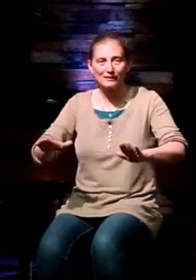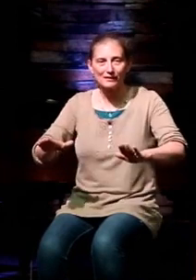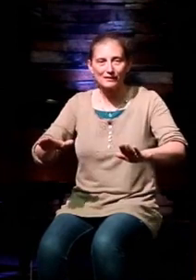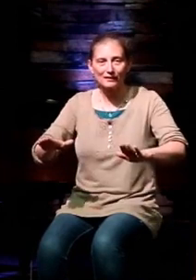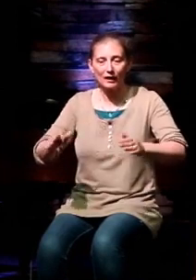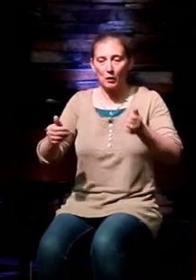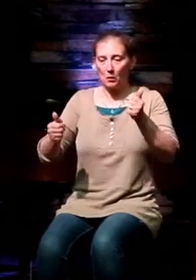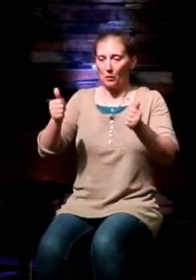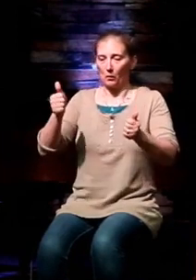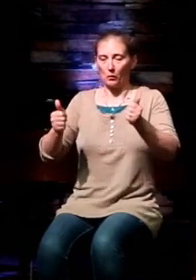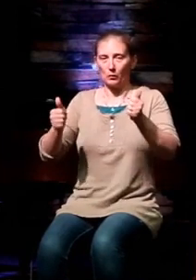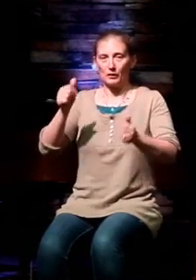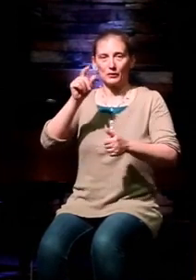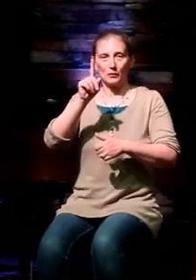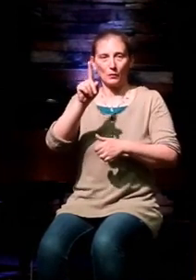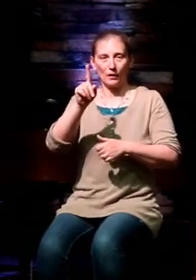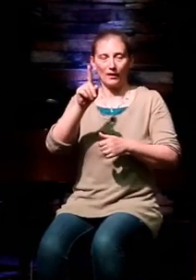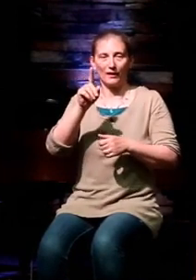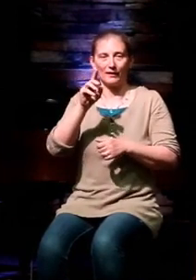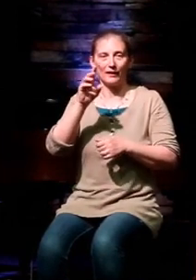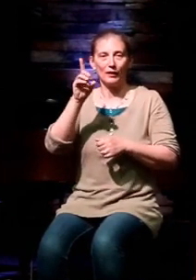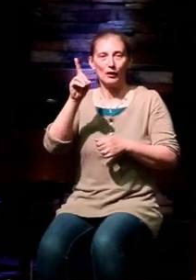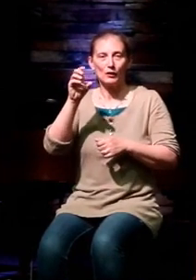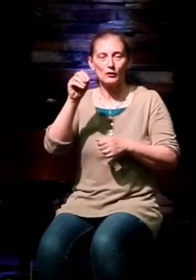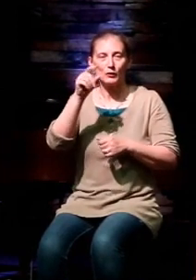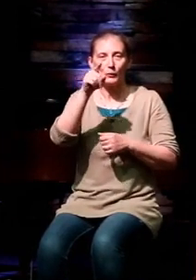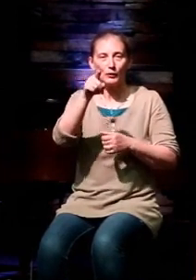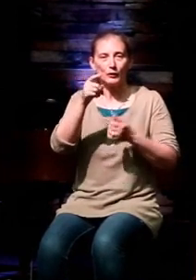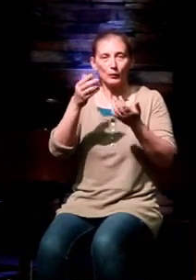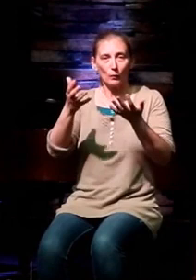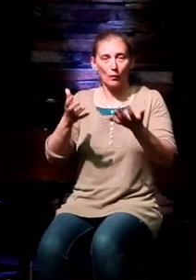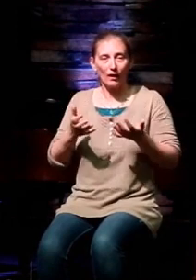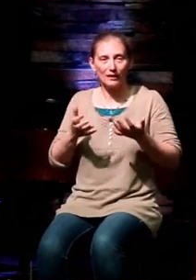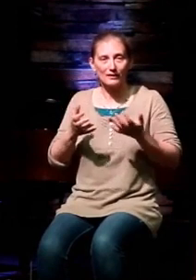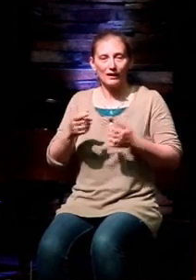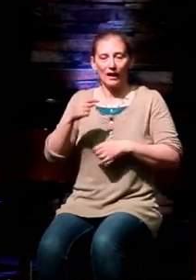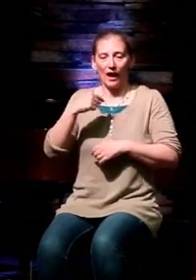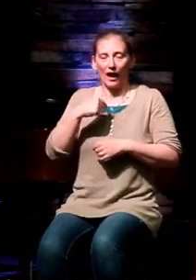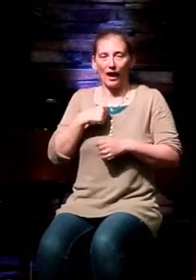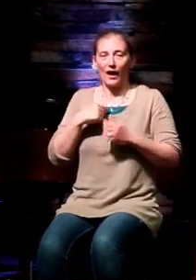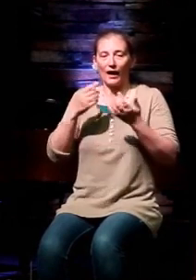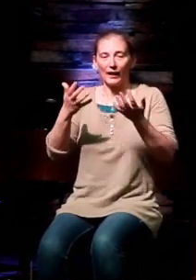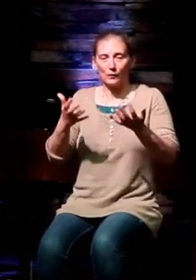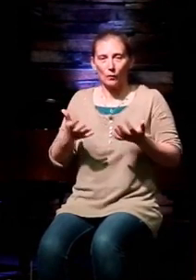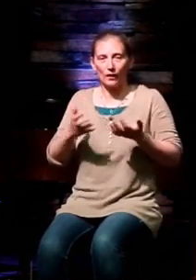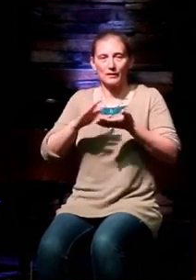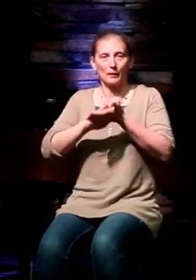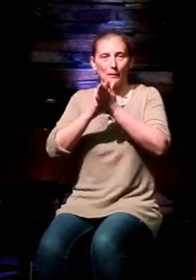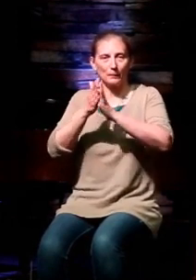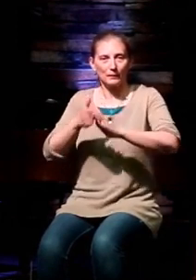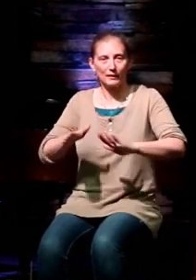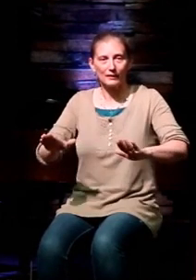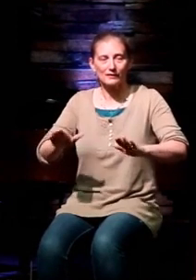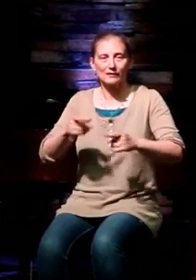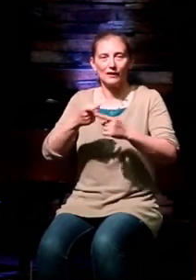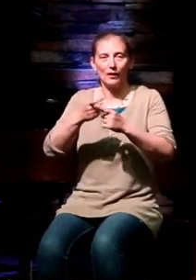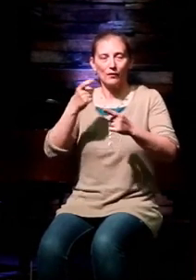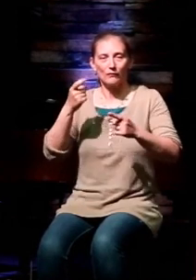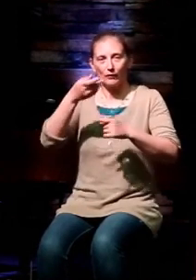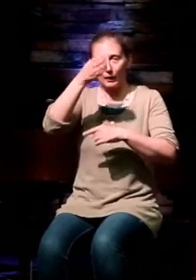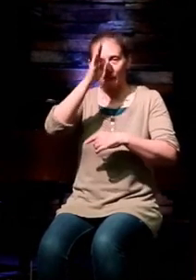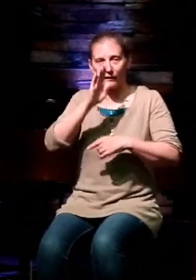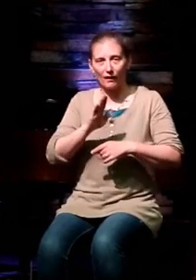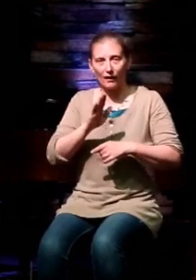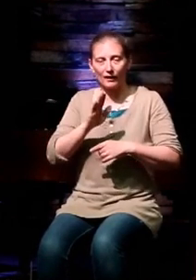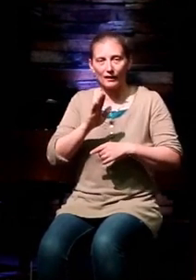I want my mind and my heart governed by the Spirit so that I can walk in the life and the peace that God has designed for my life. And I